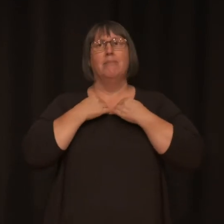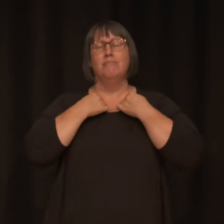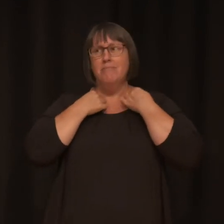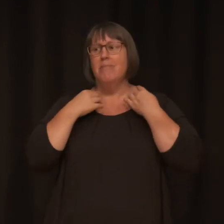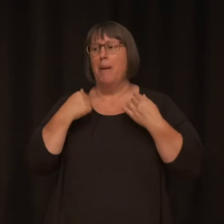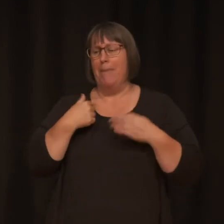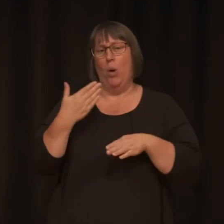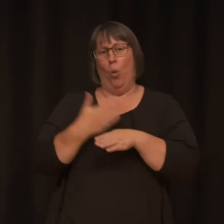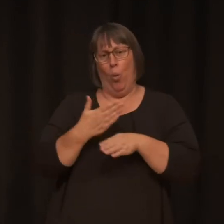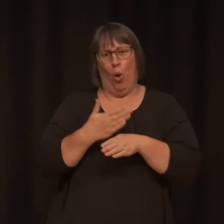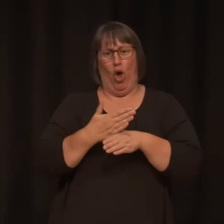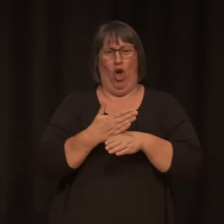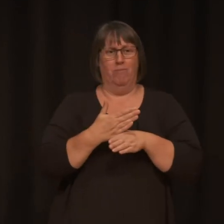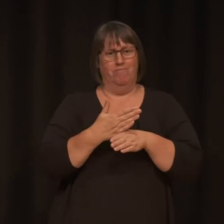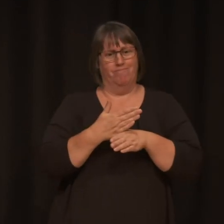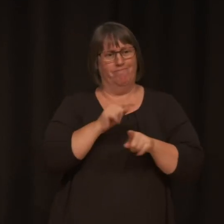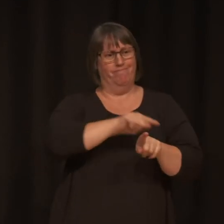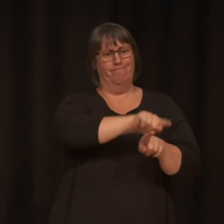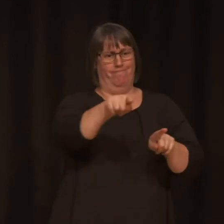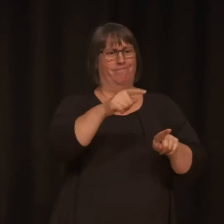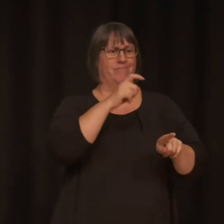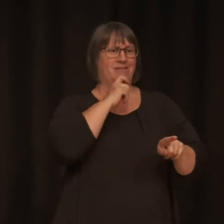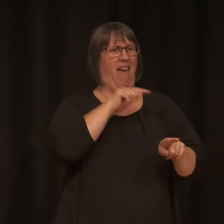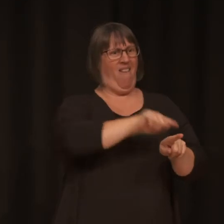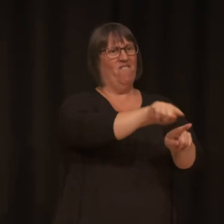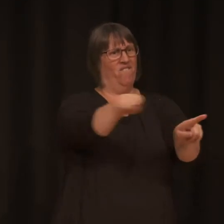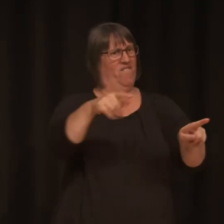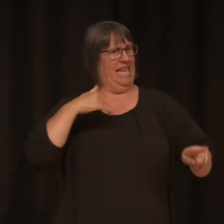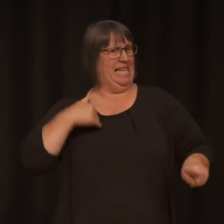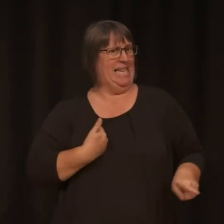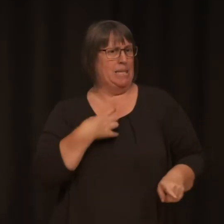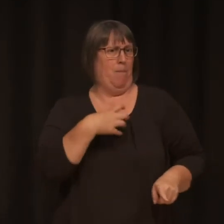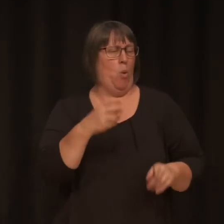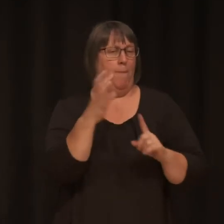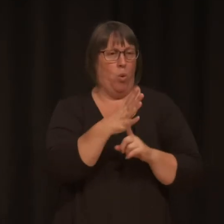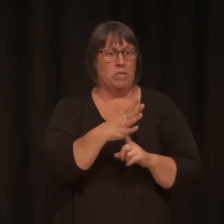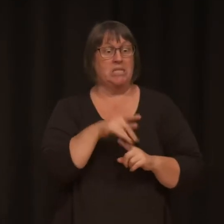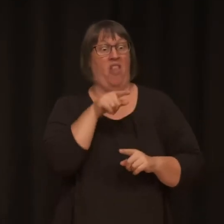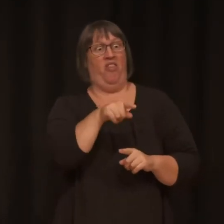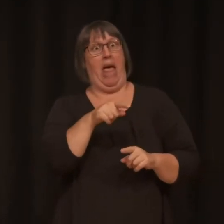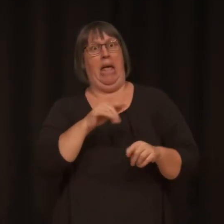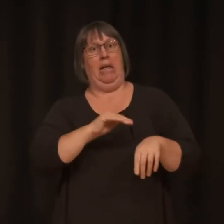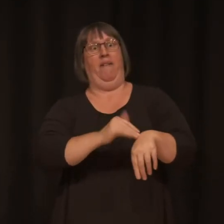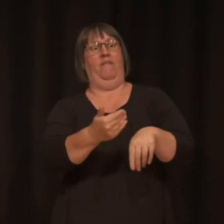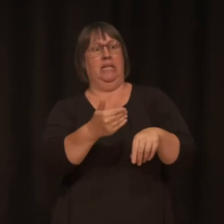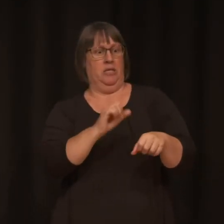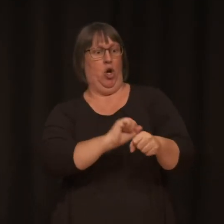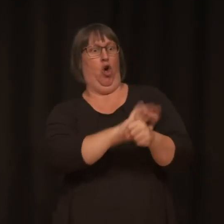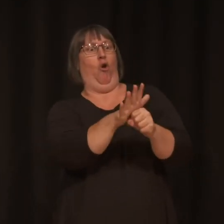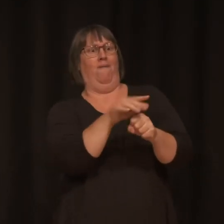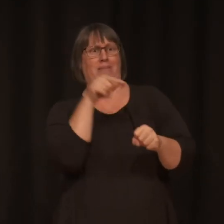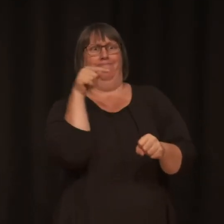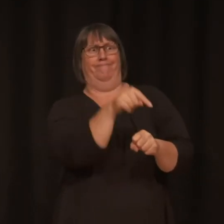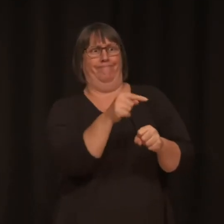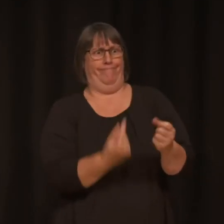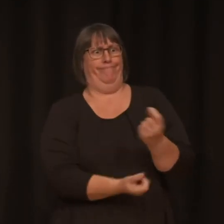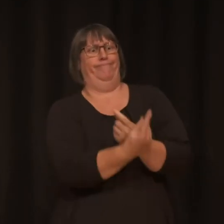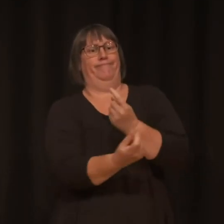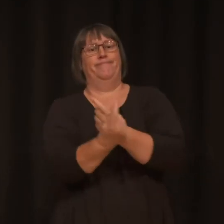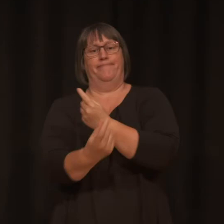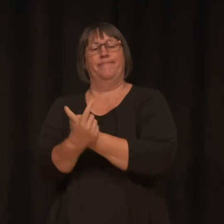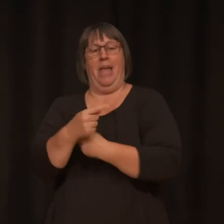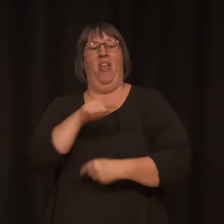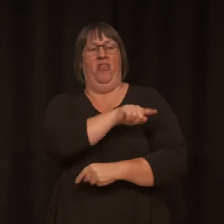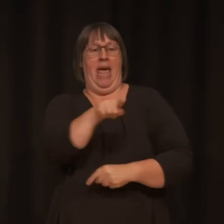the people who are coming face to face potentially with COVID every day. They were the priority. Yes, I want